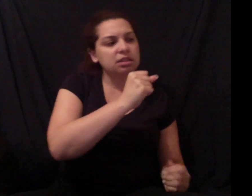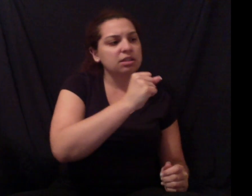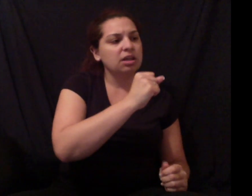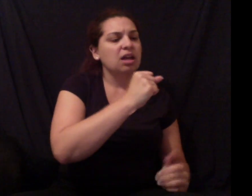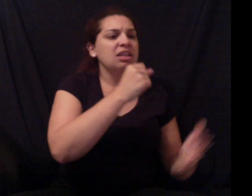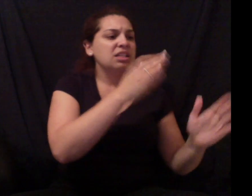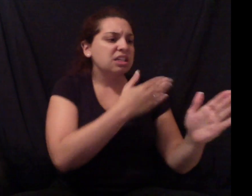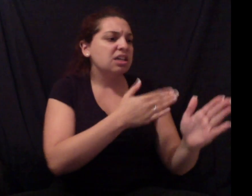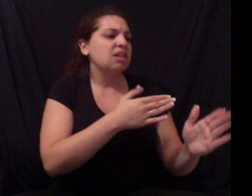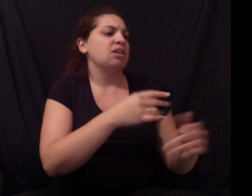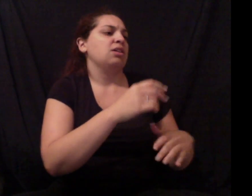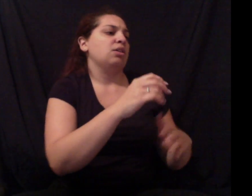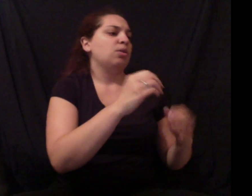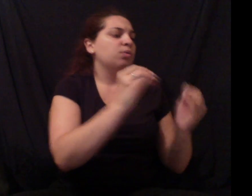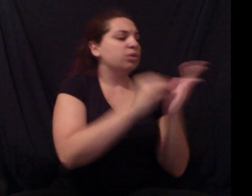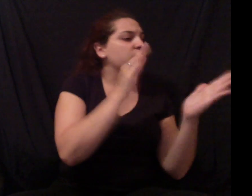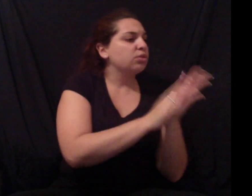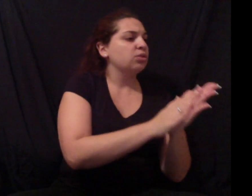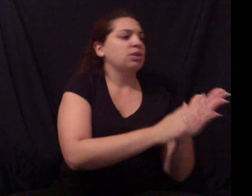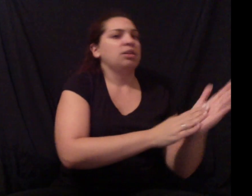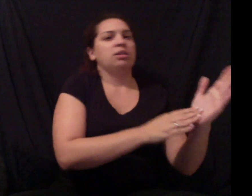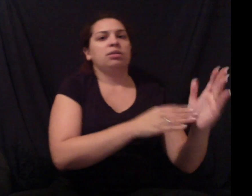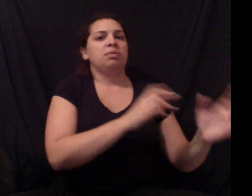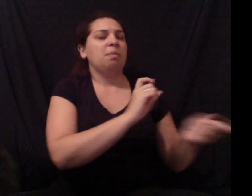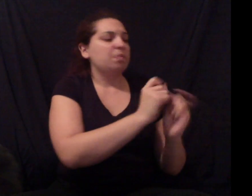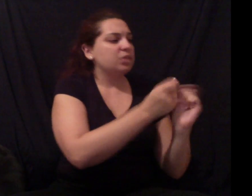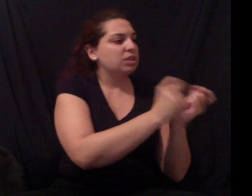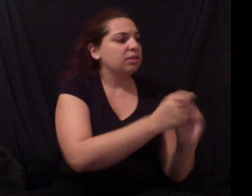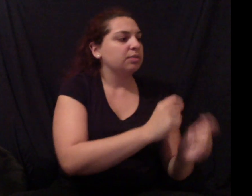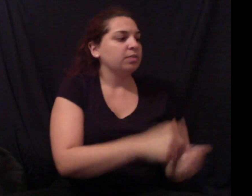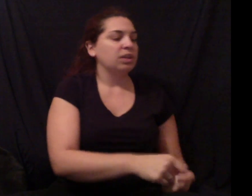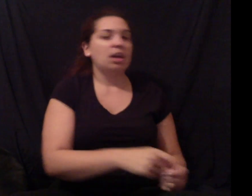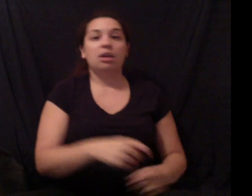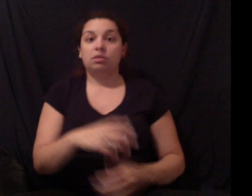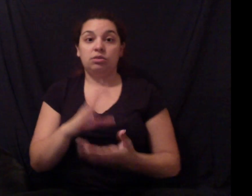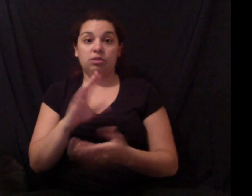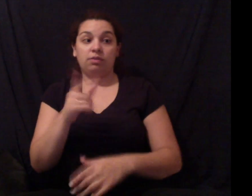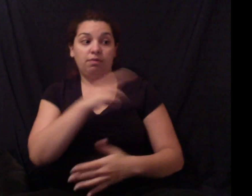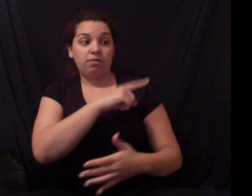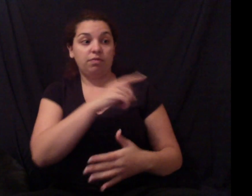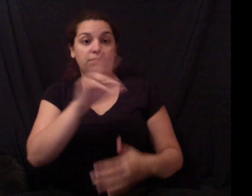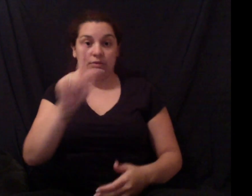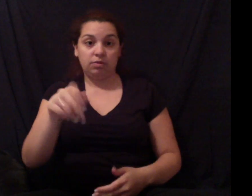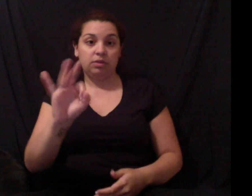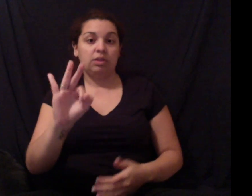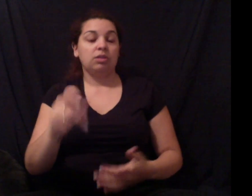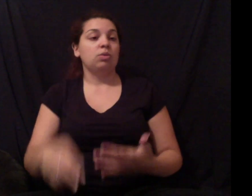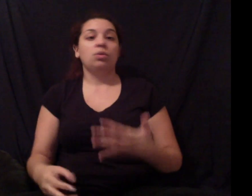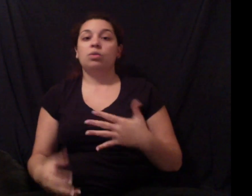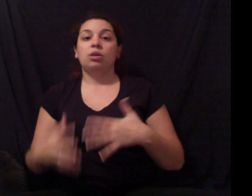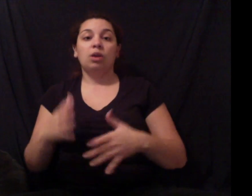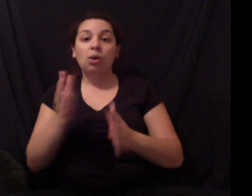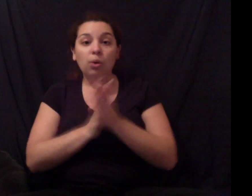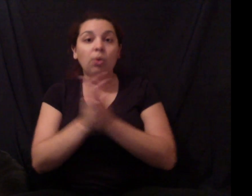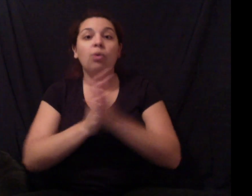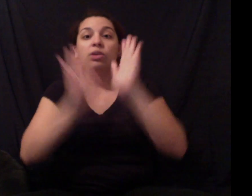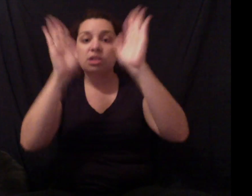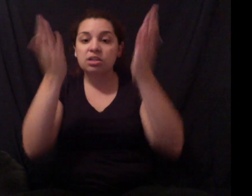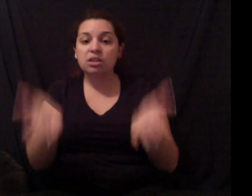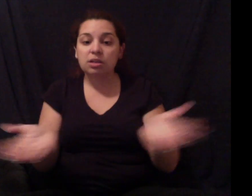And his fans were absolutely integral to this success. It was just the fact that they were willing to not only like watch a video or listen